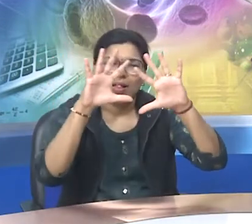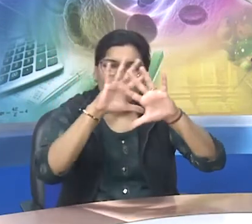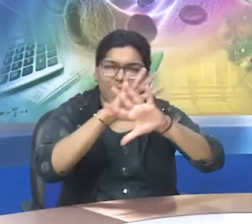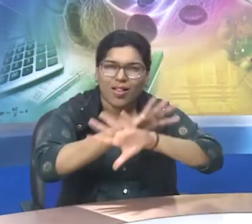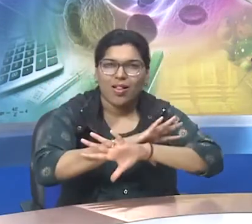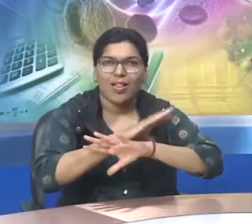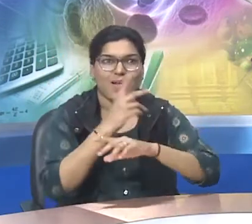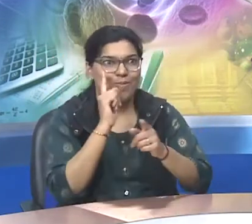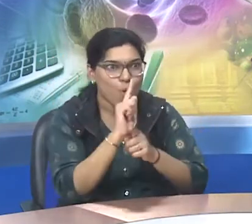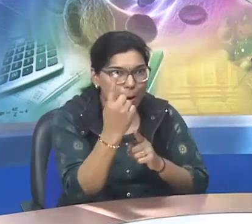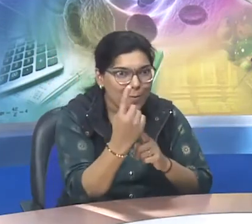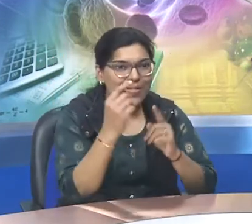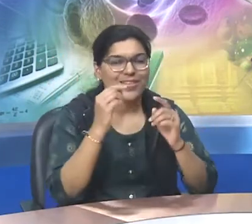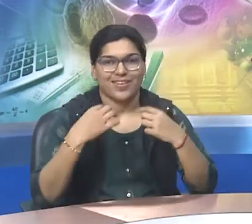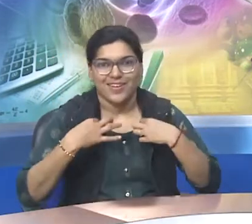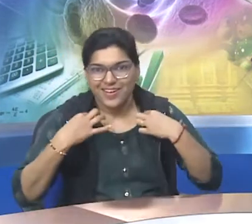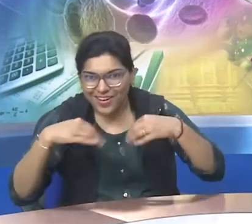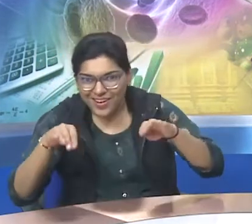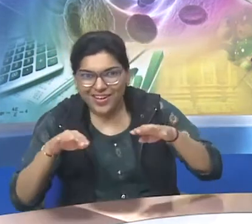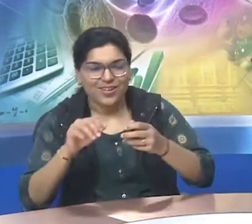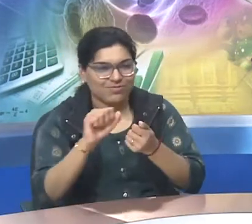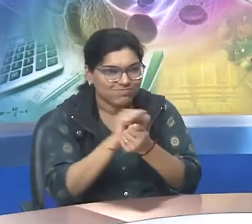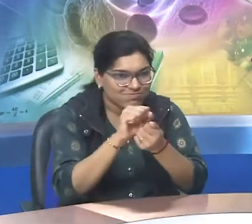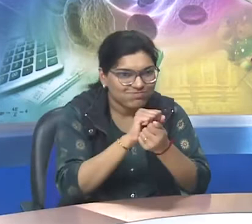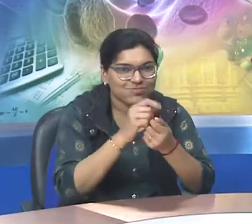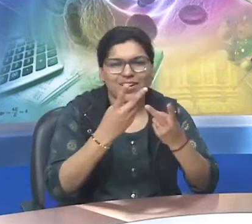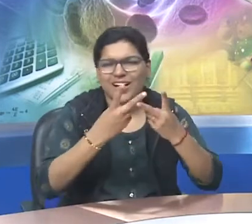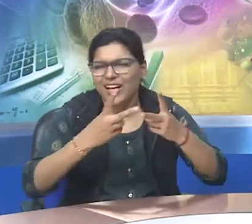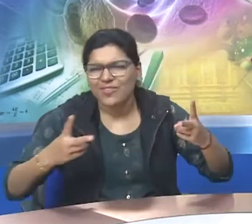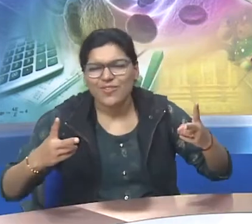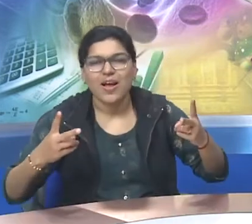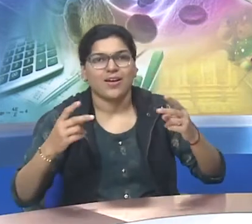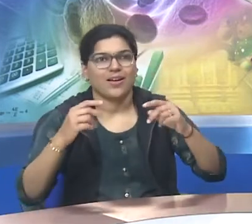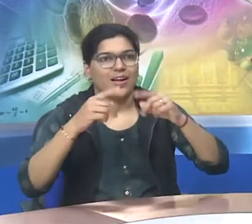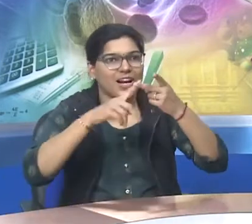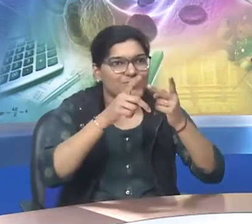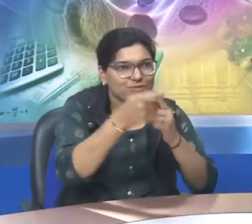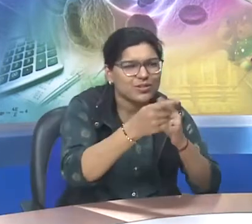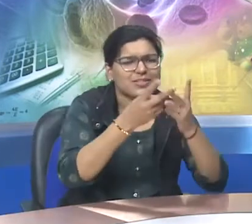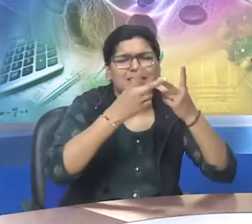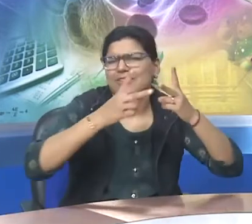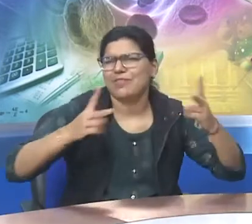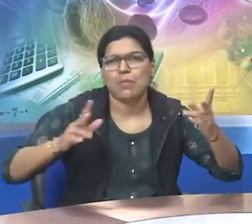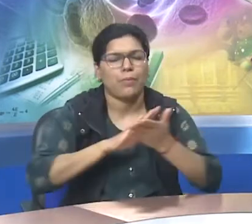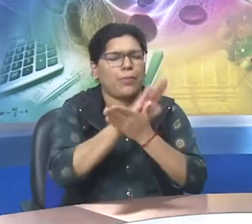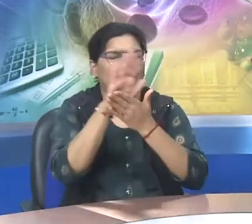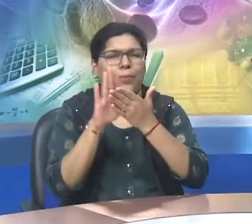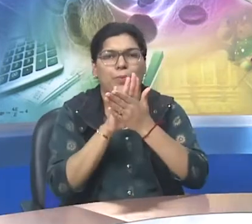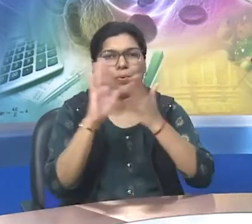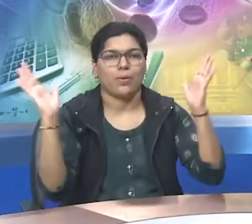her grandmother passes away, all the things of the